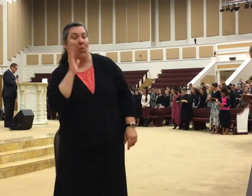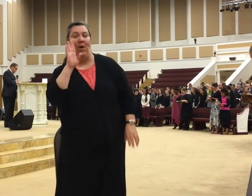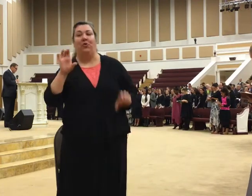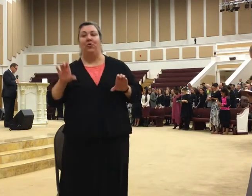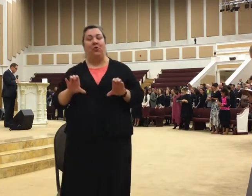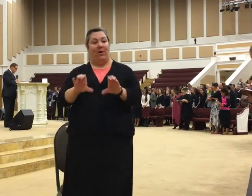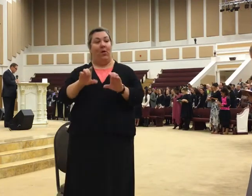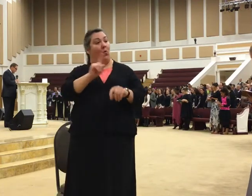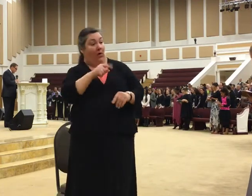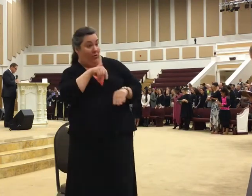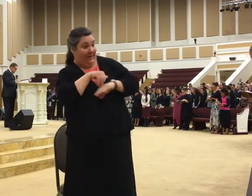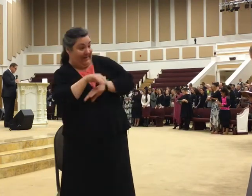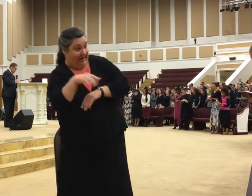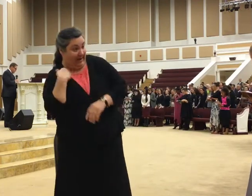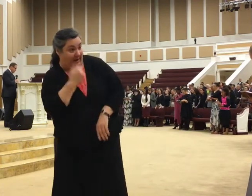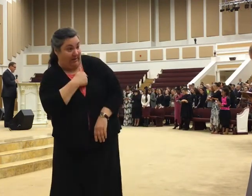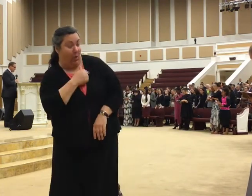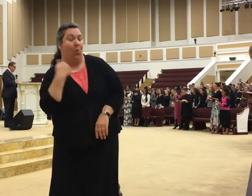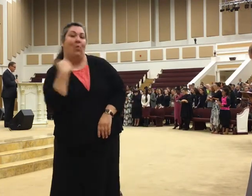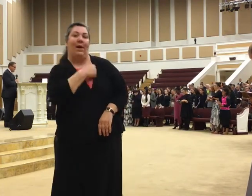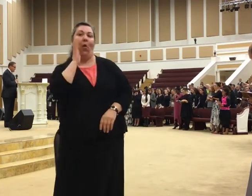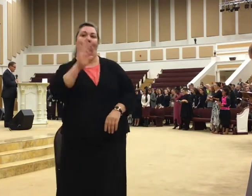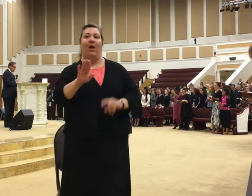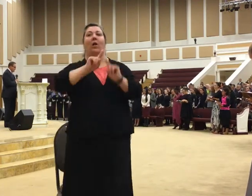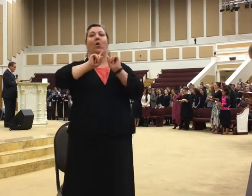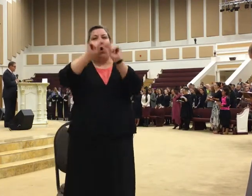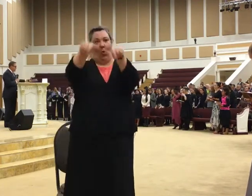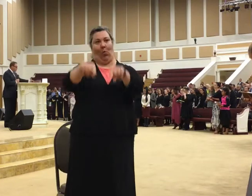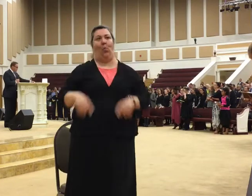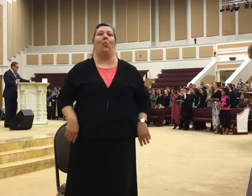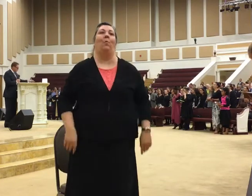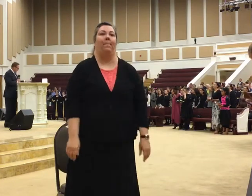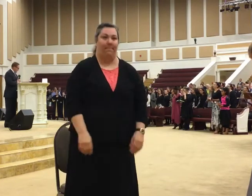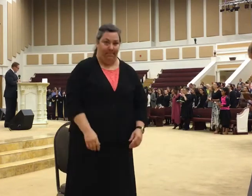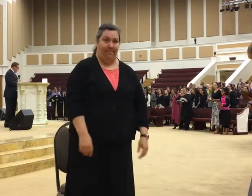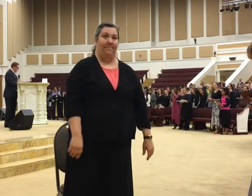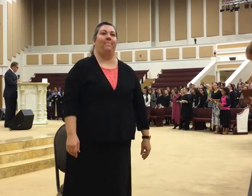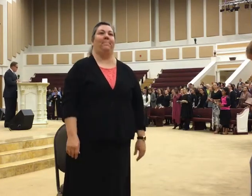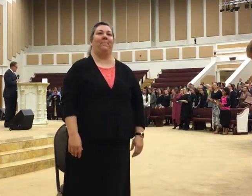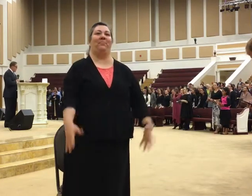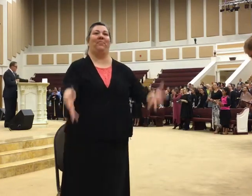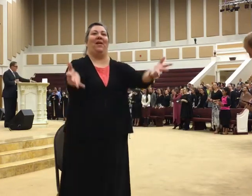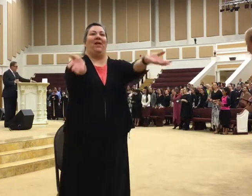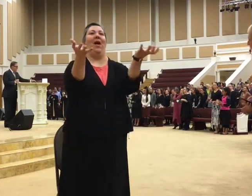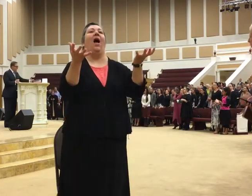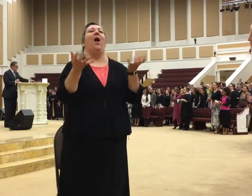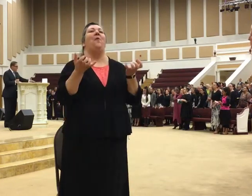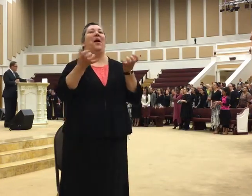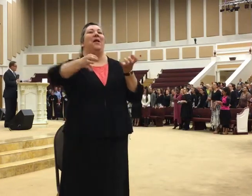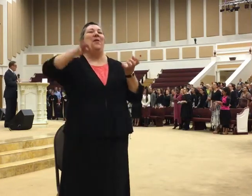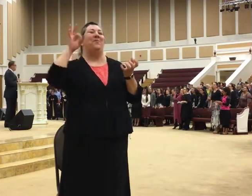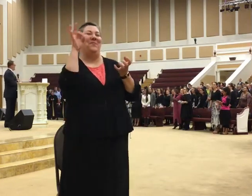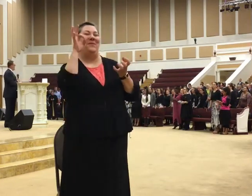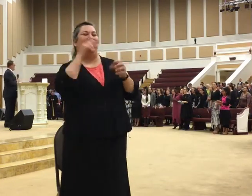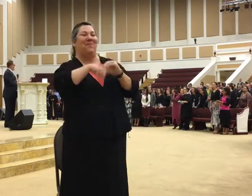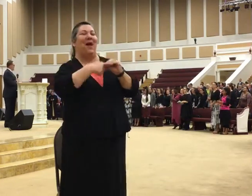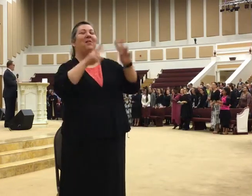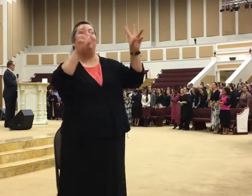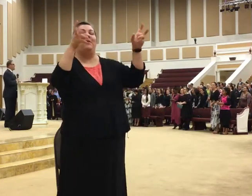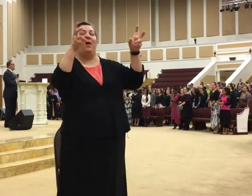thou sendest us, we will go. I want to preach for a little while tonight on this